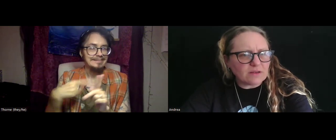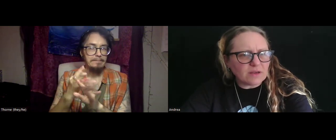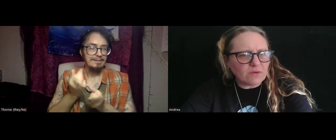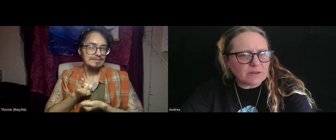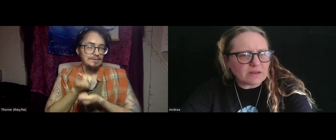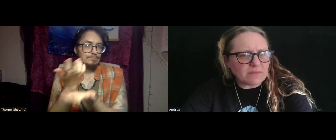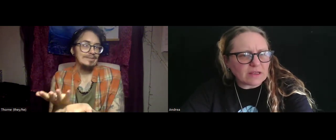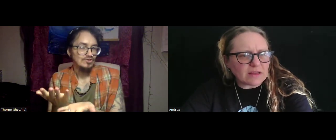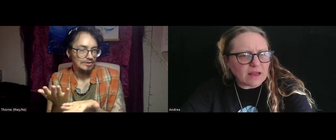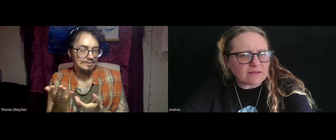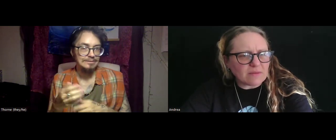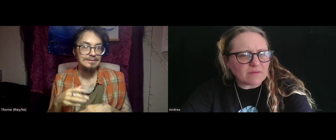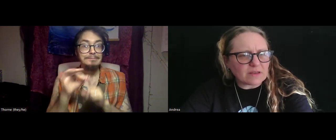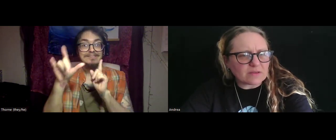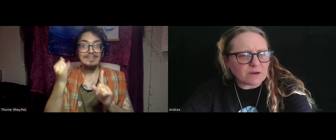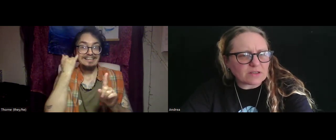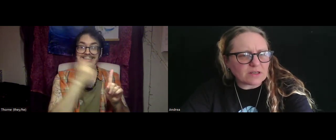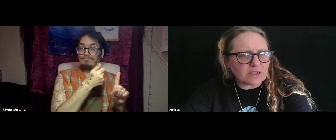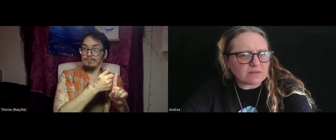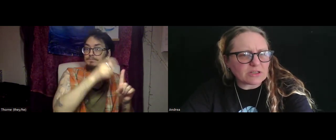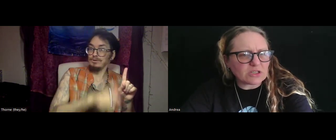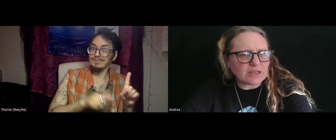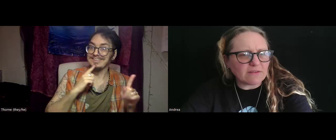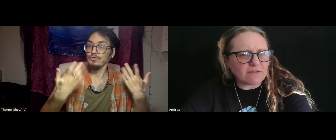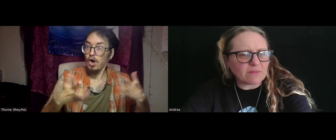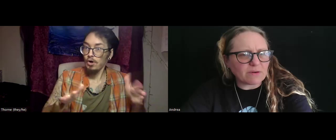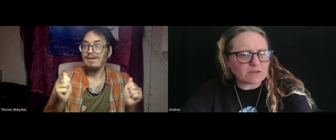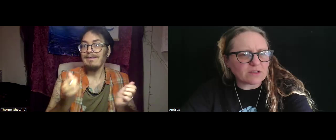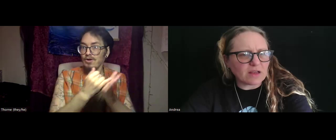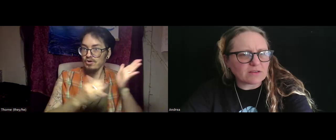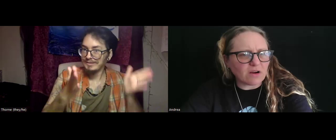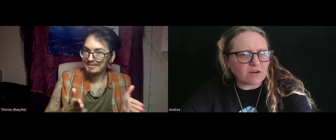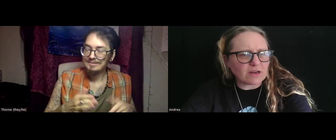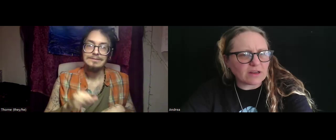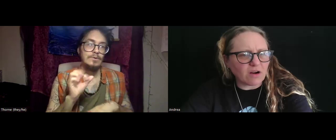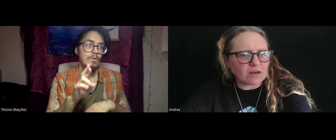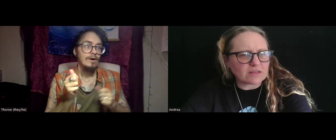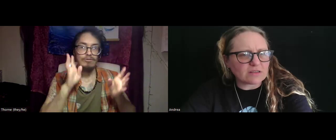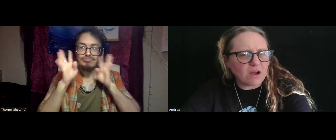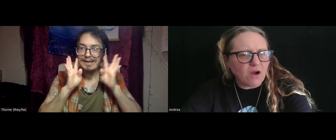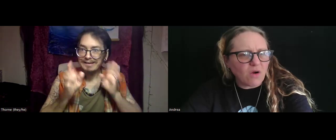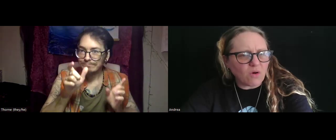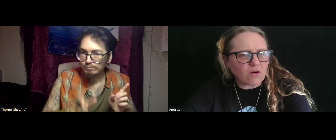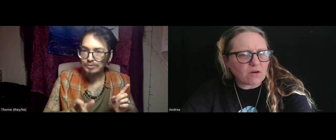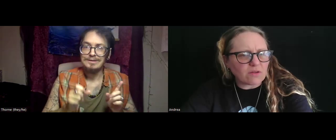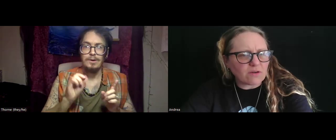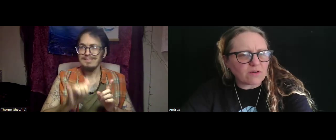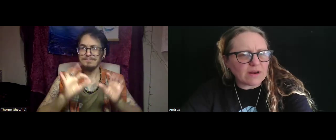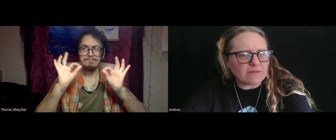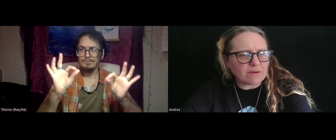it would be something that type of expression, especially if the person is already an artist or they're a creative